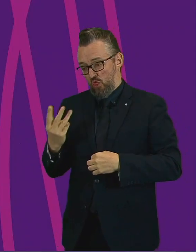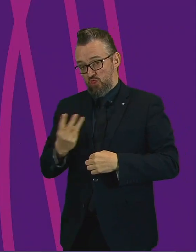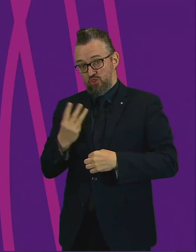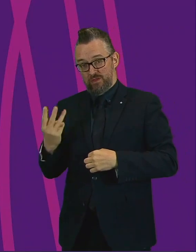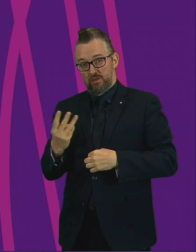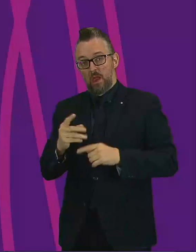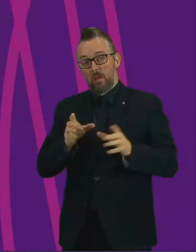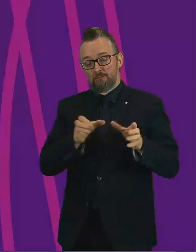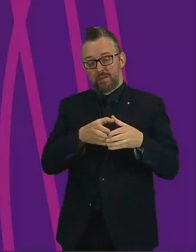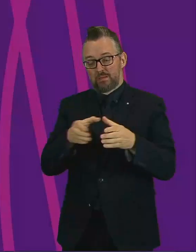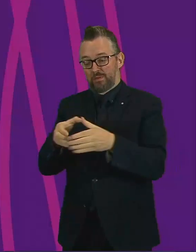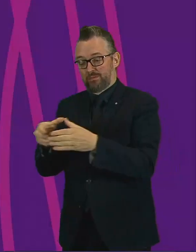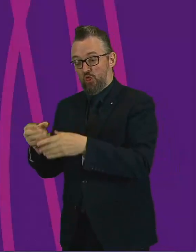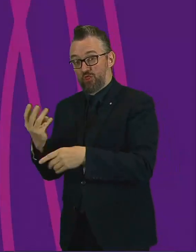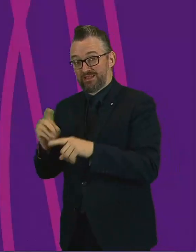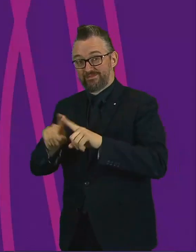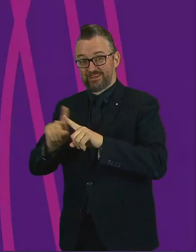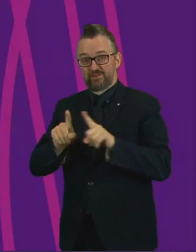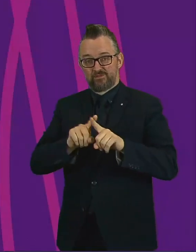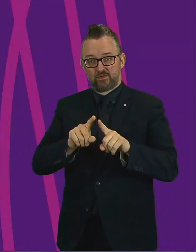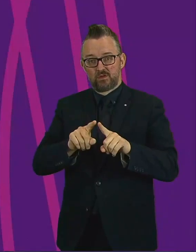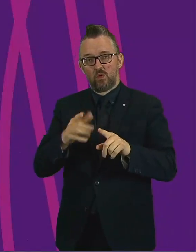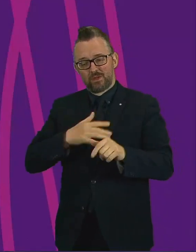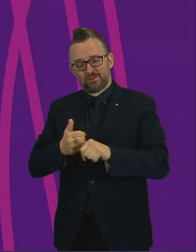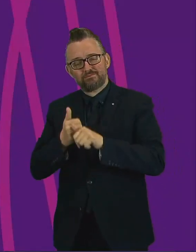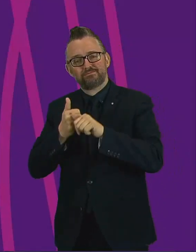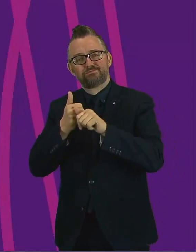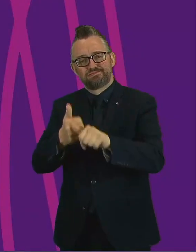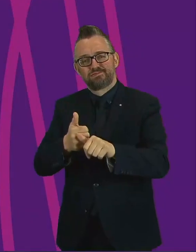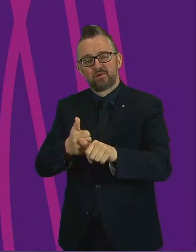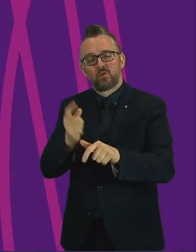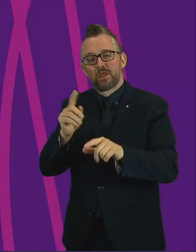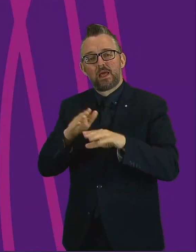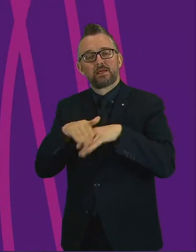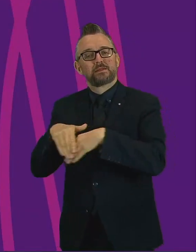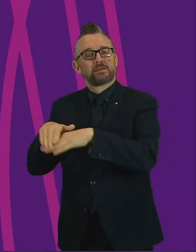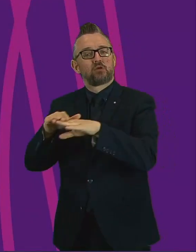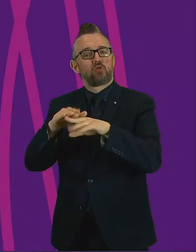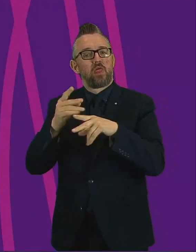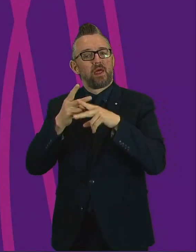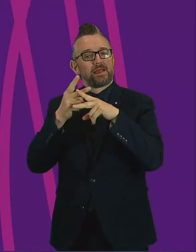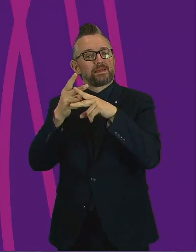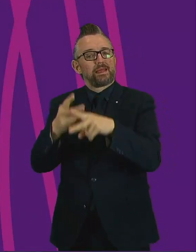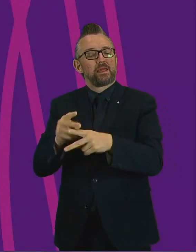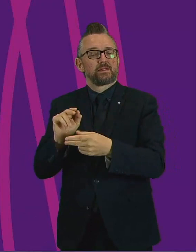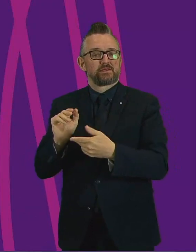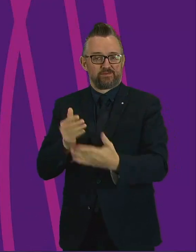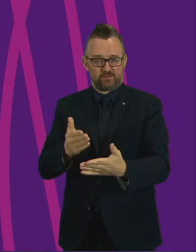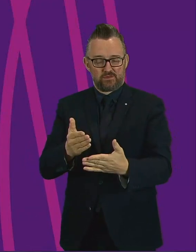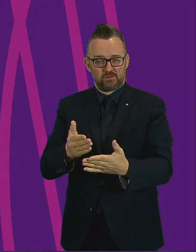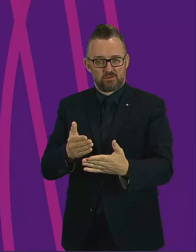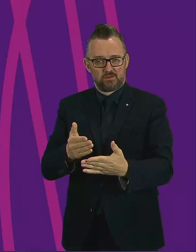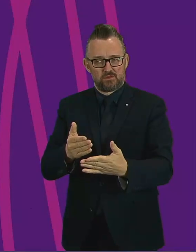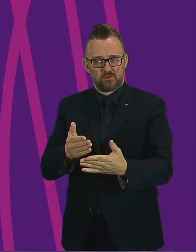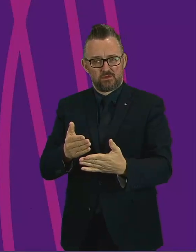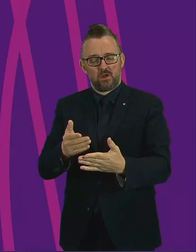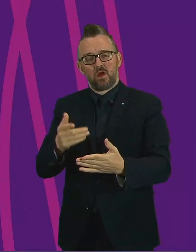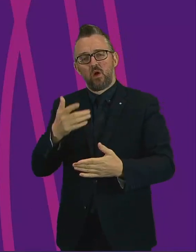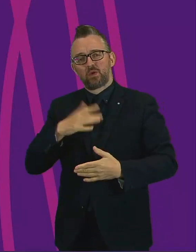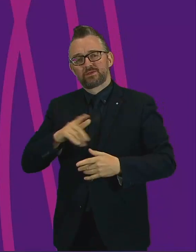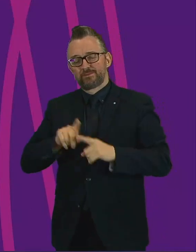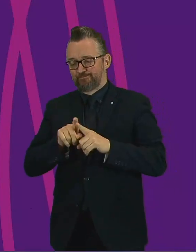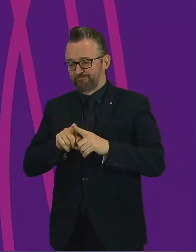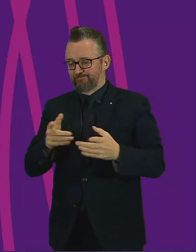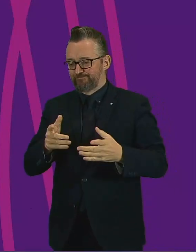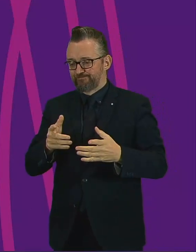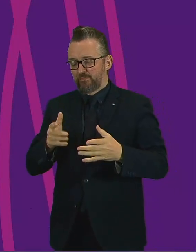different parties spoke in favour of establishing a national care service and the need for a refocus